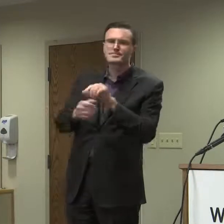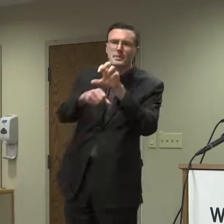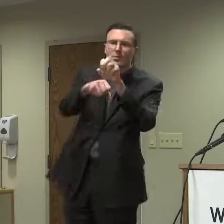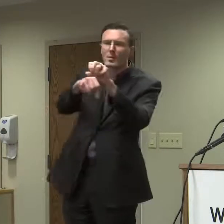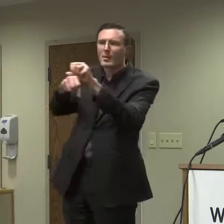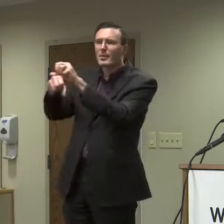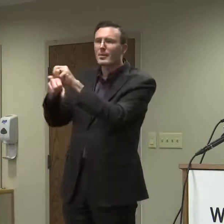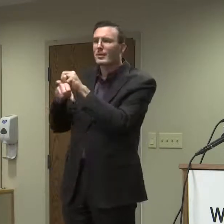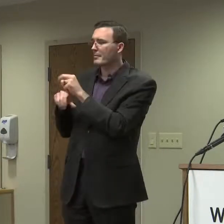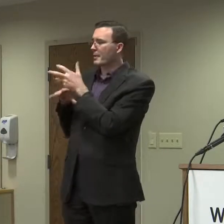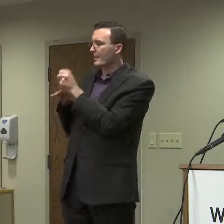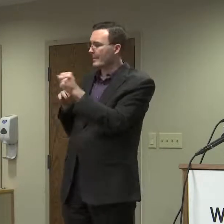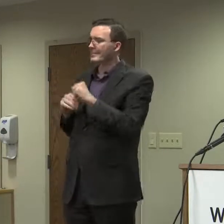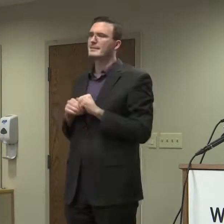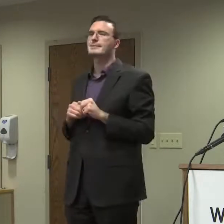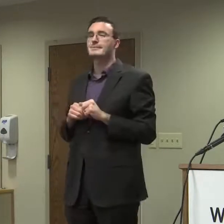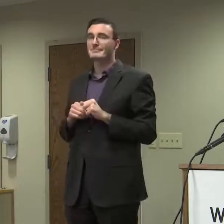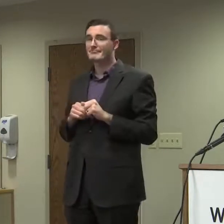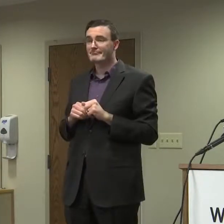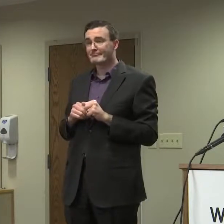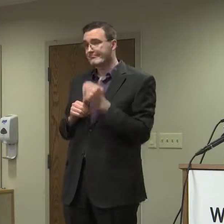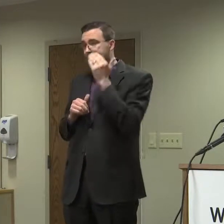against that phased approach.